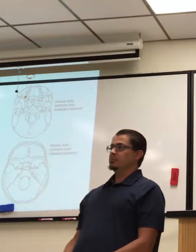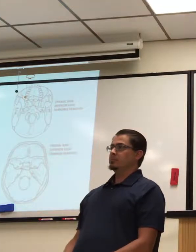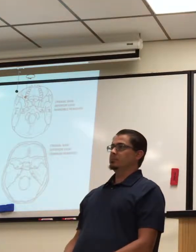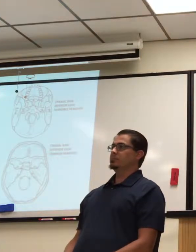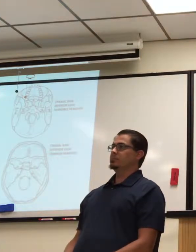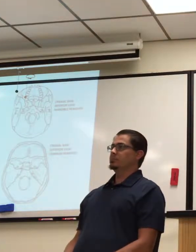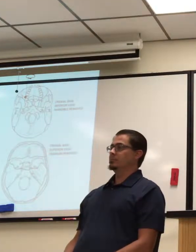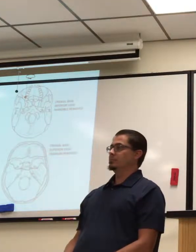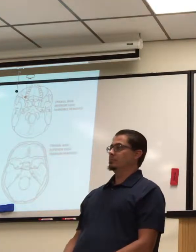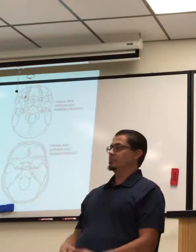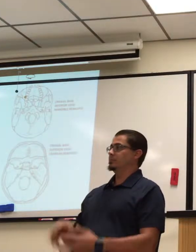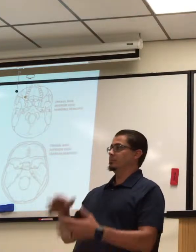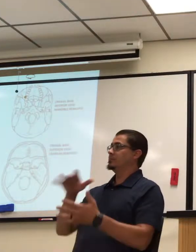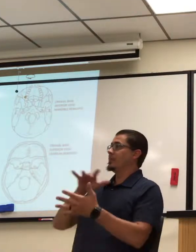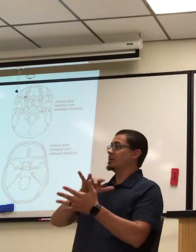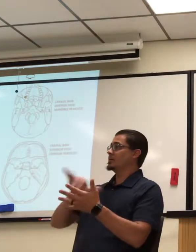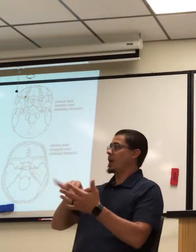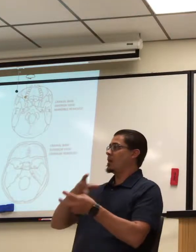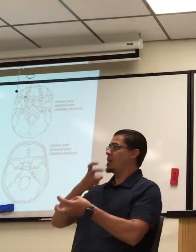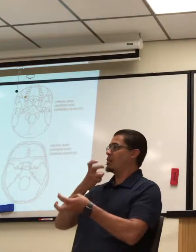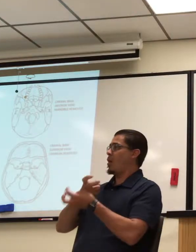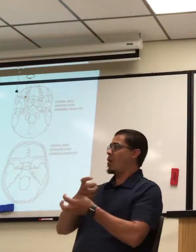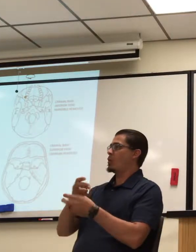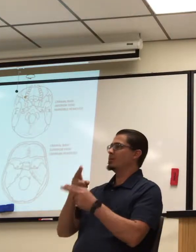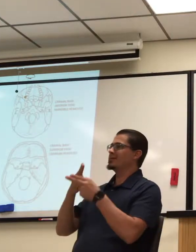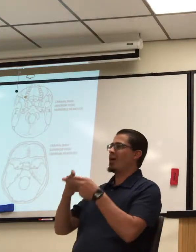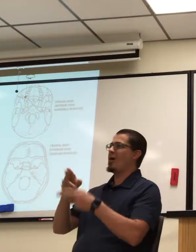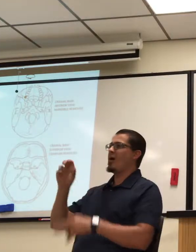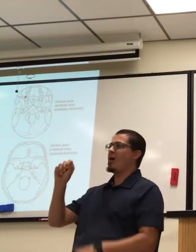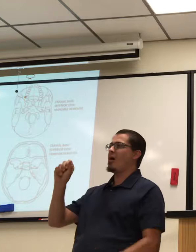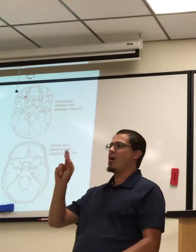Study skull bones articulated